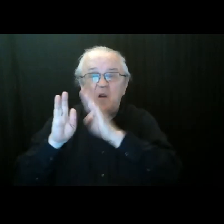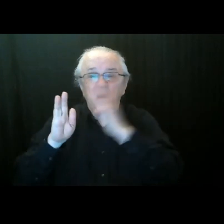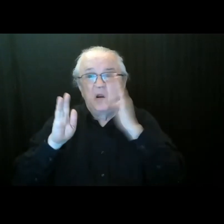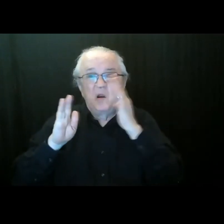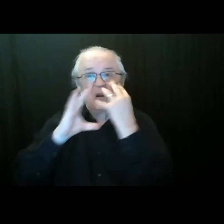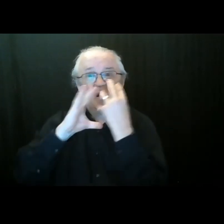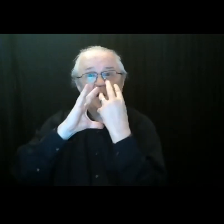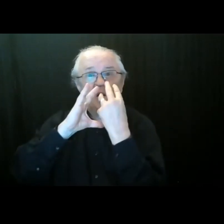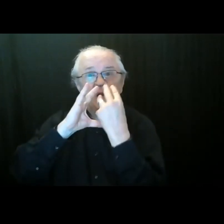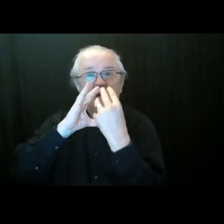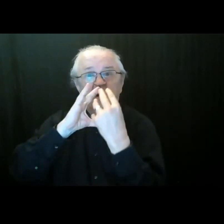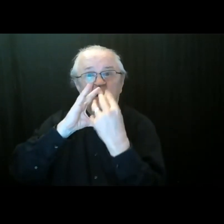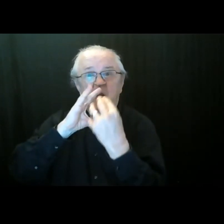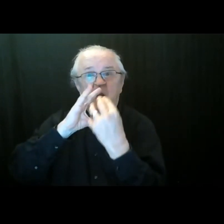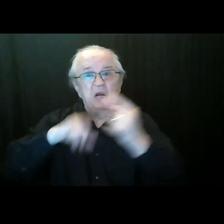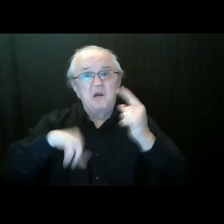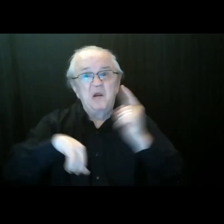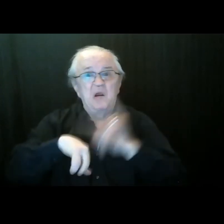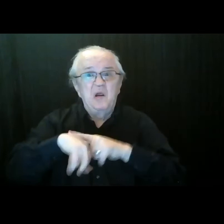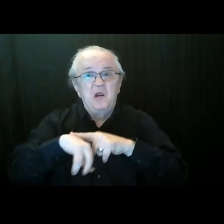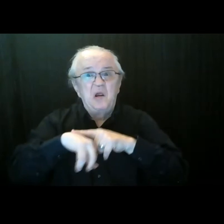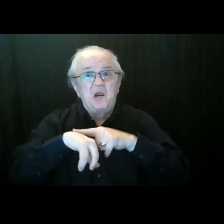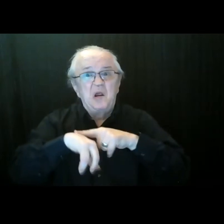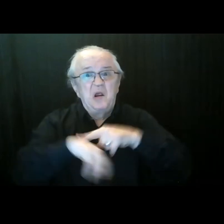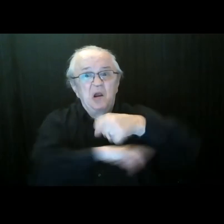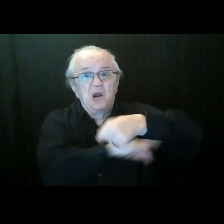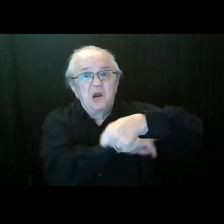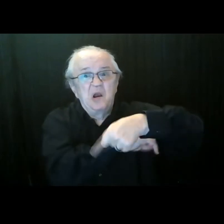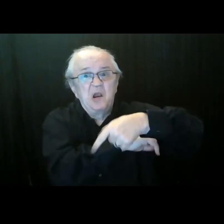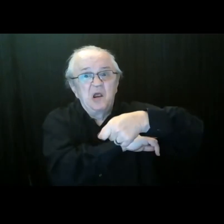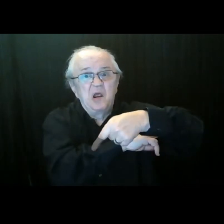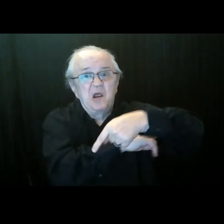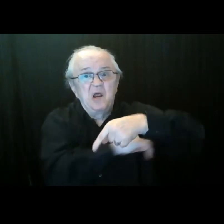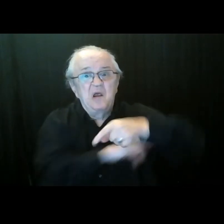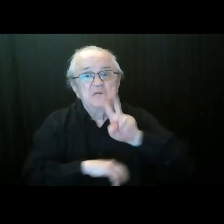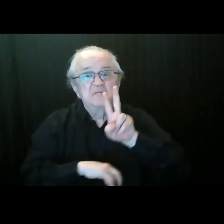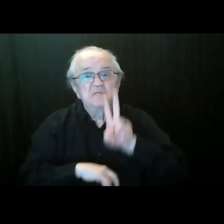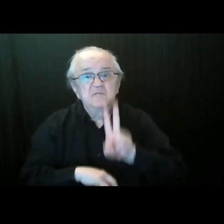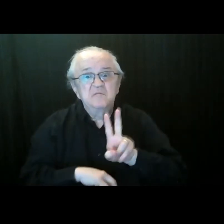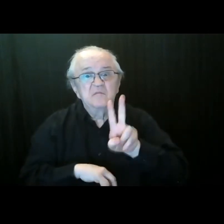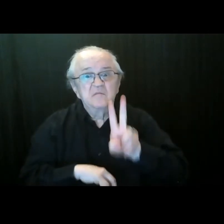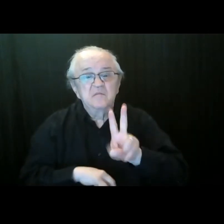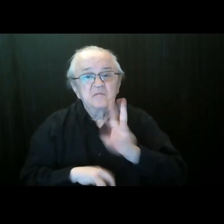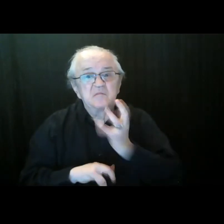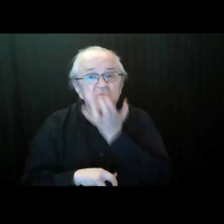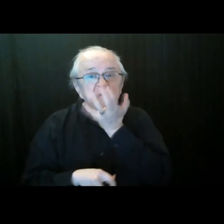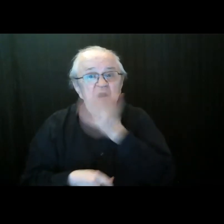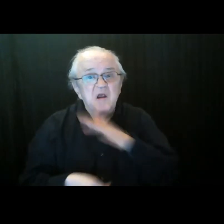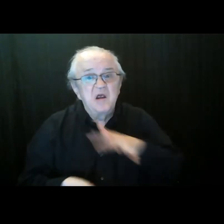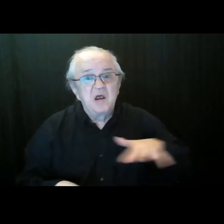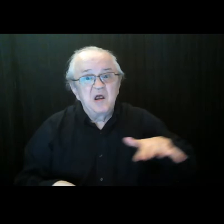the clock strikes 11, they walk across the fields and make their way to